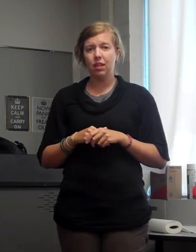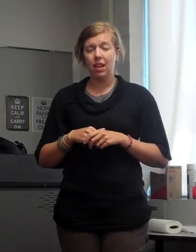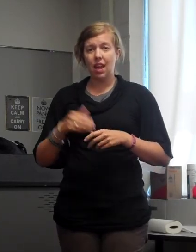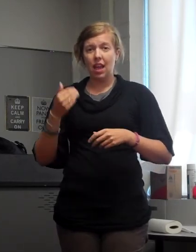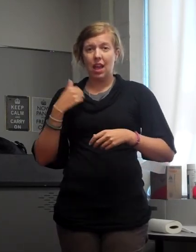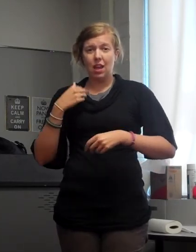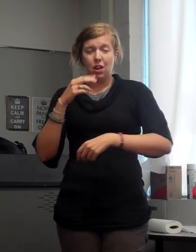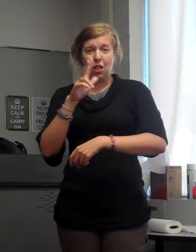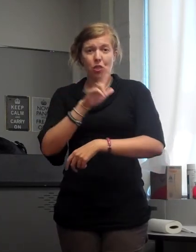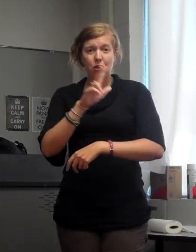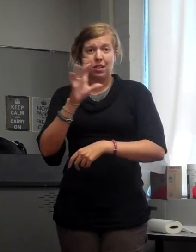in debt.